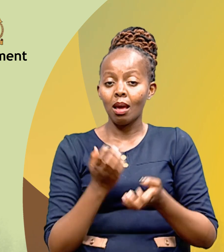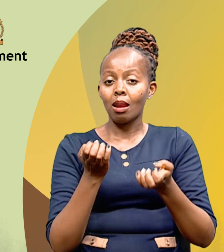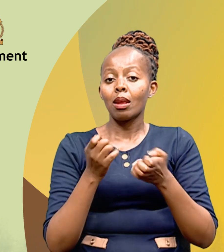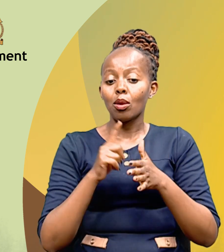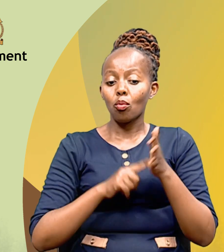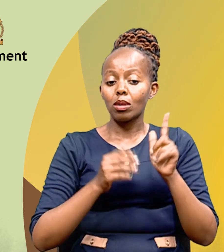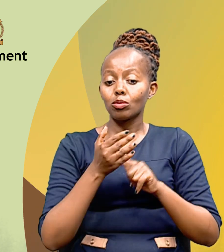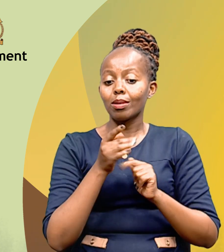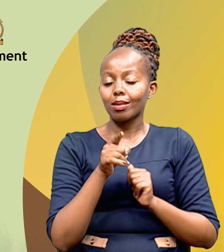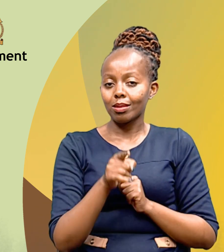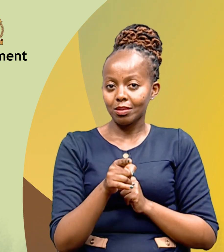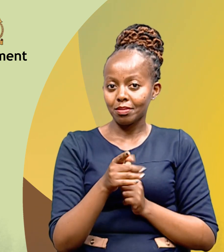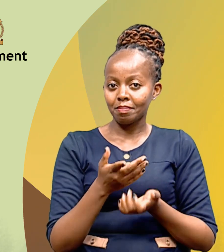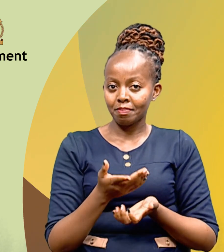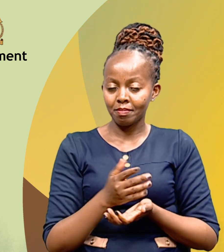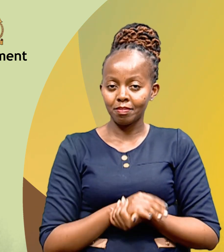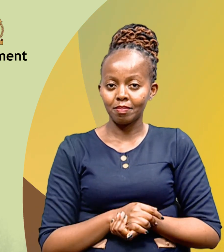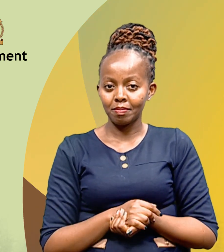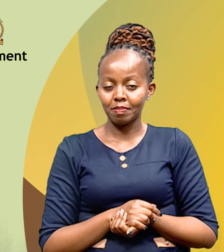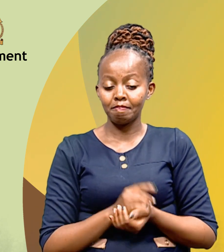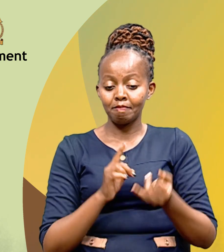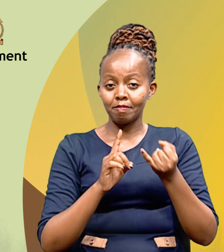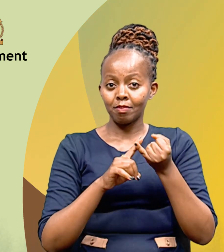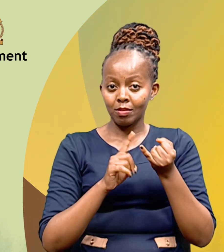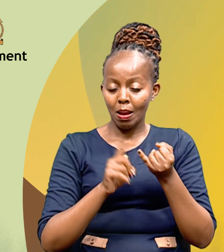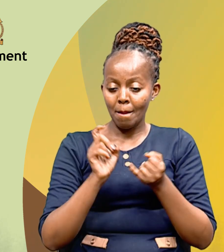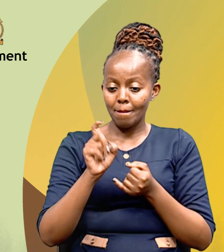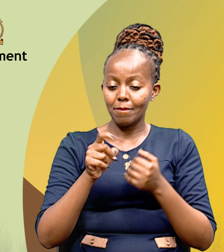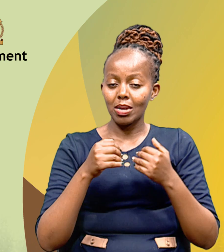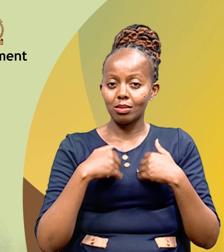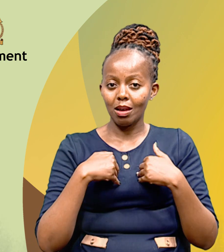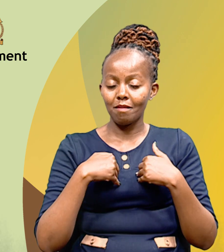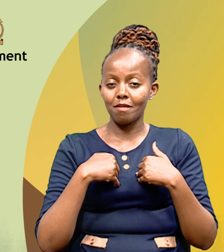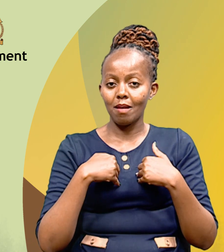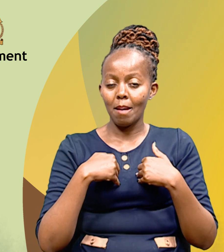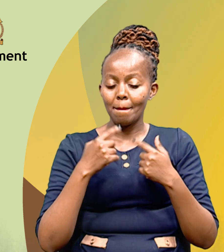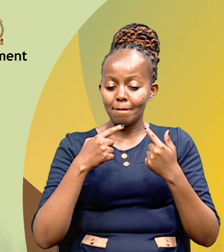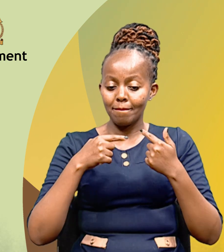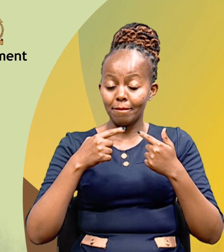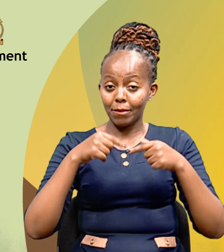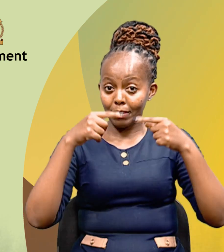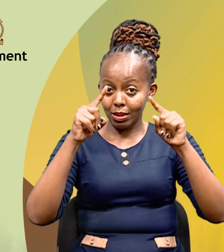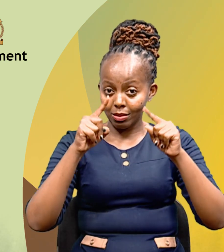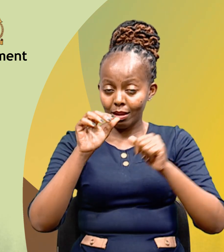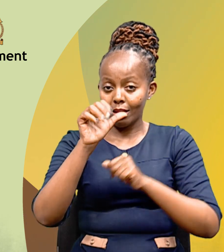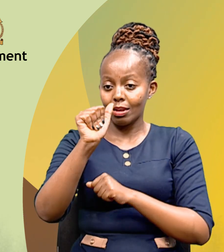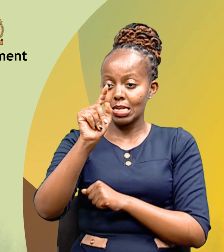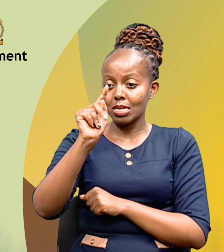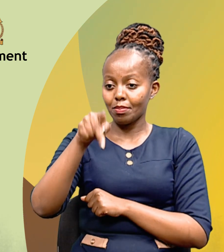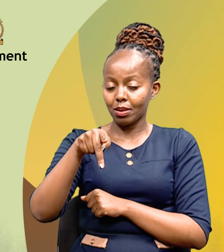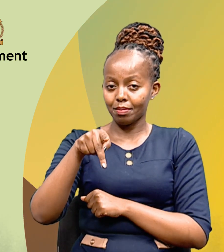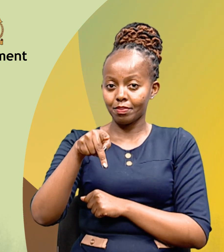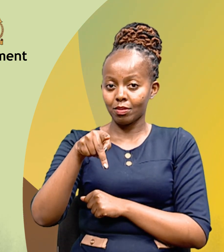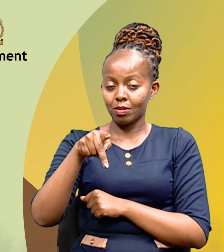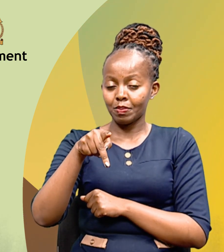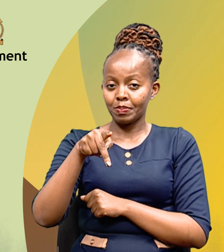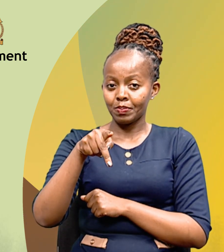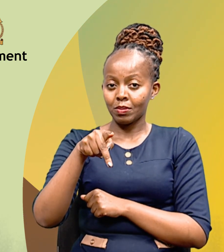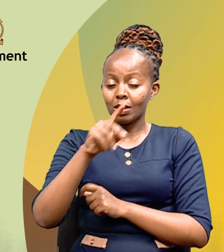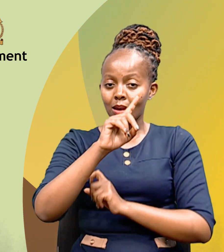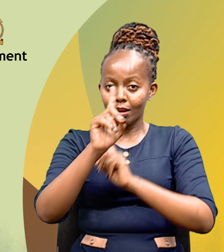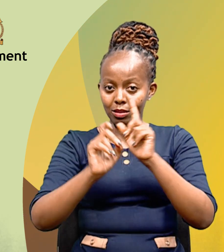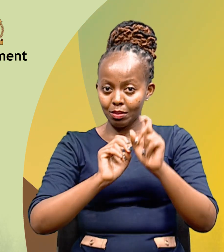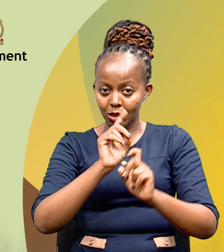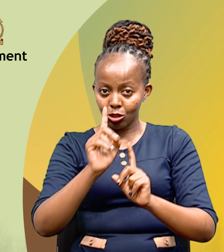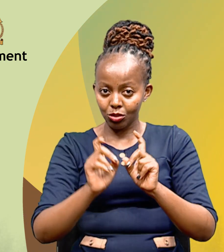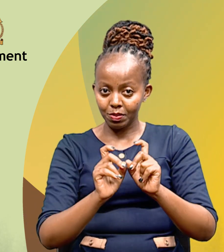Requirement to obtain are must have passed ATP examination,